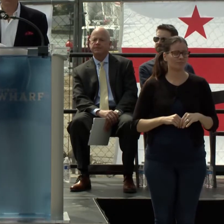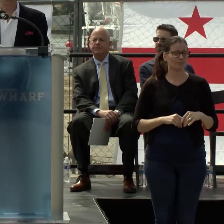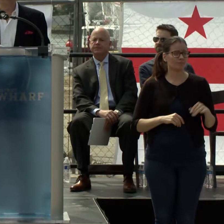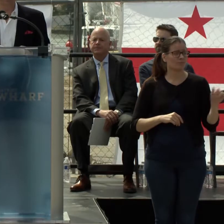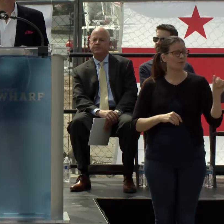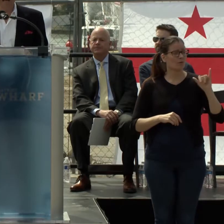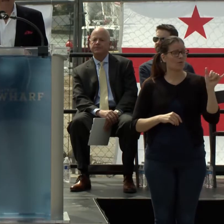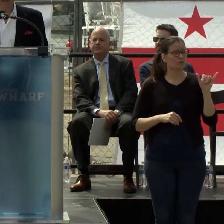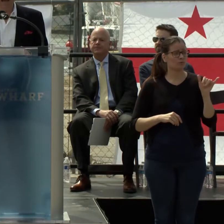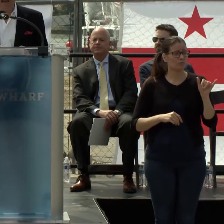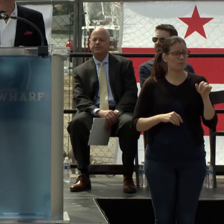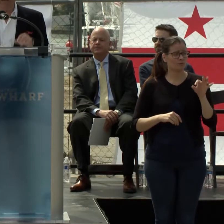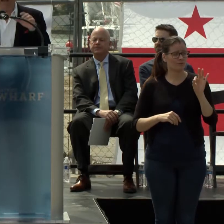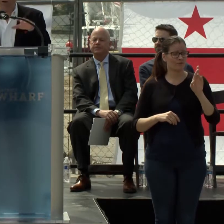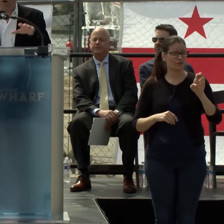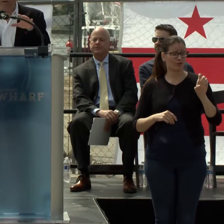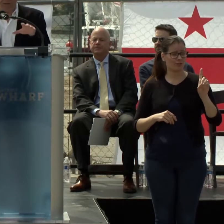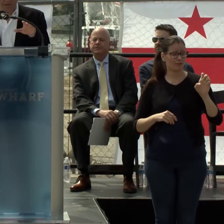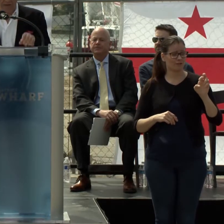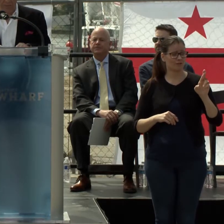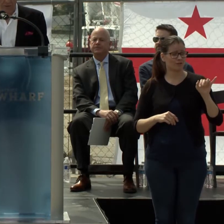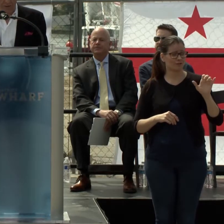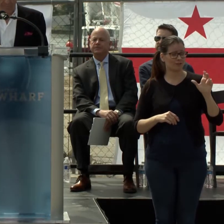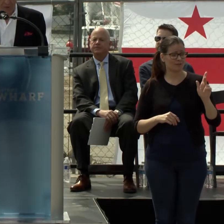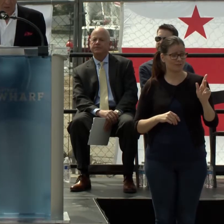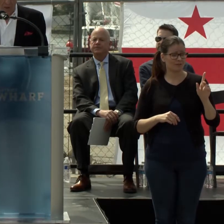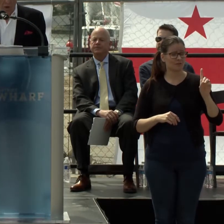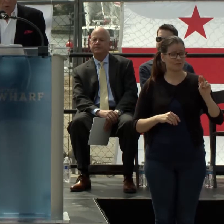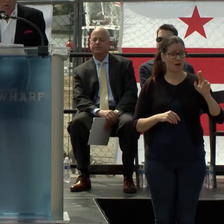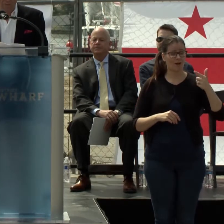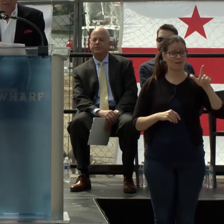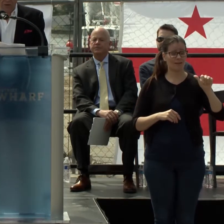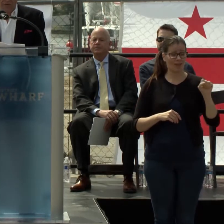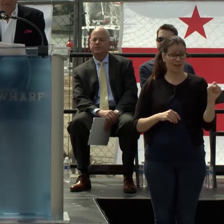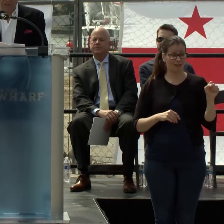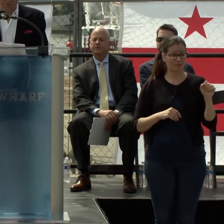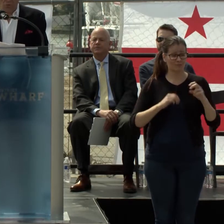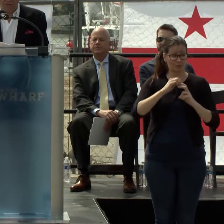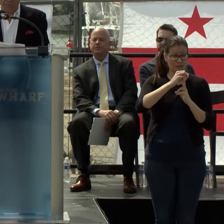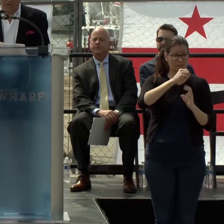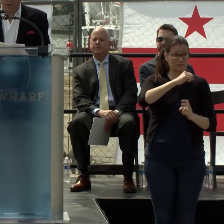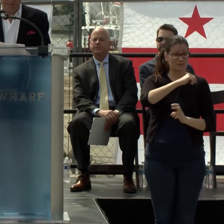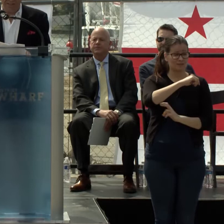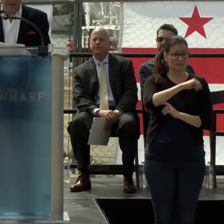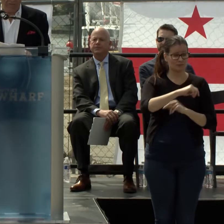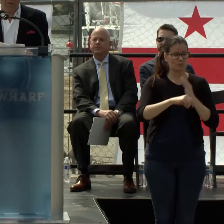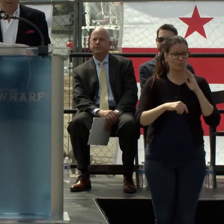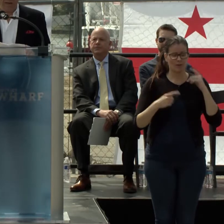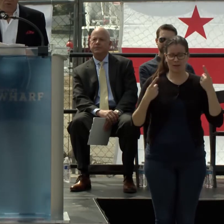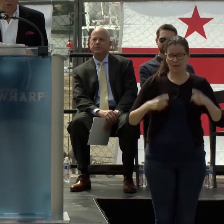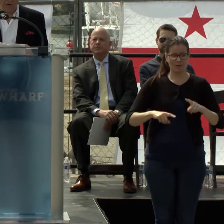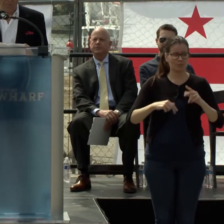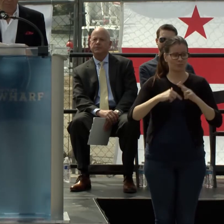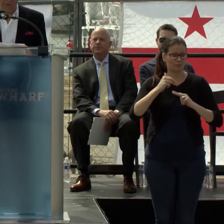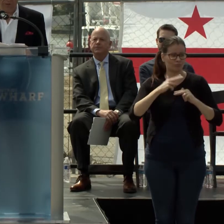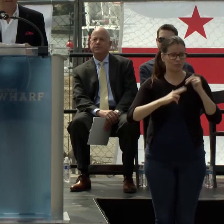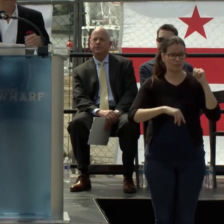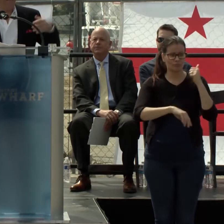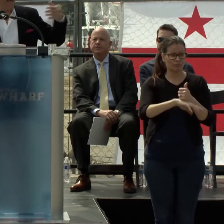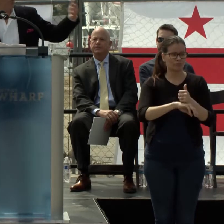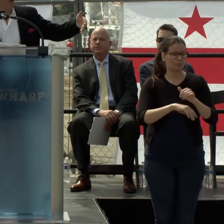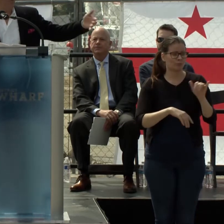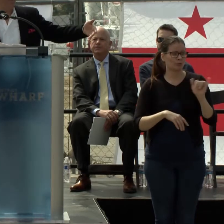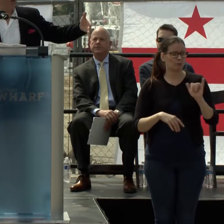Bridge. So there's a lot happening in our little neighborhood. What makes all of this even more special is that everything has already been